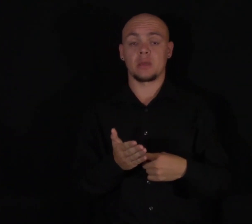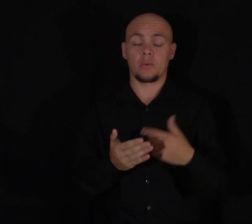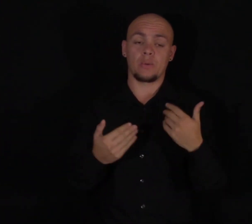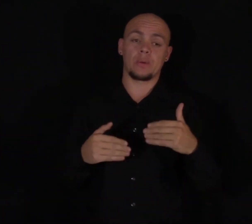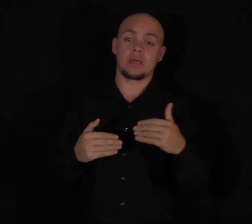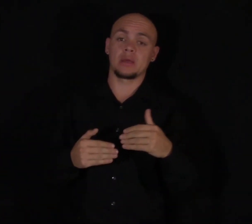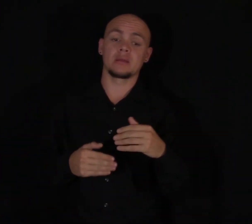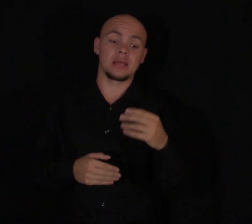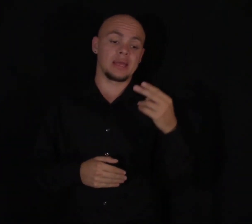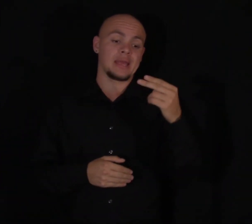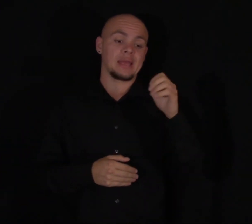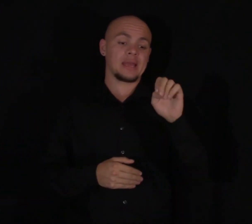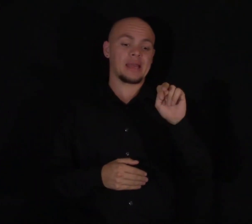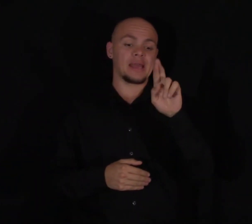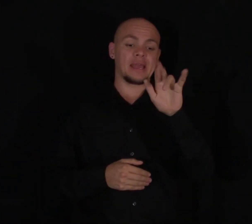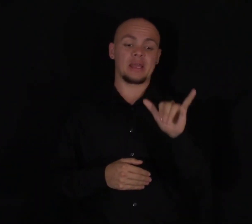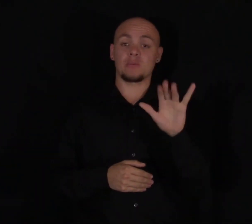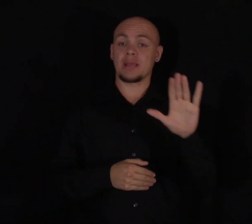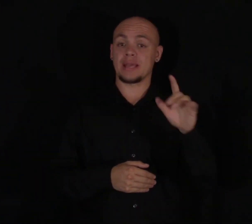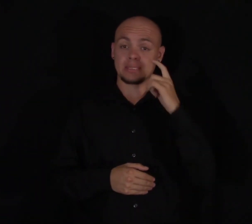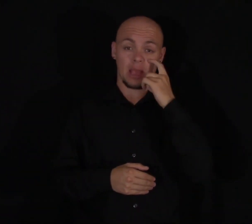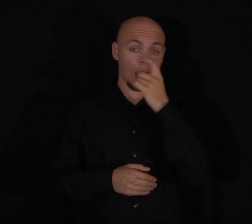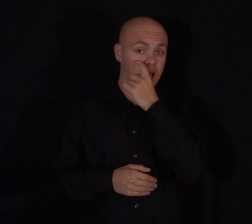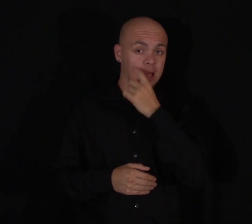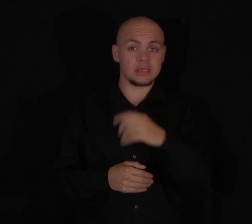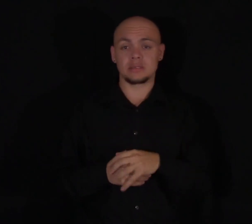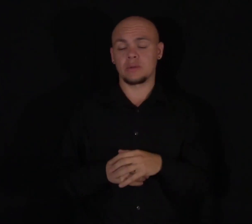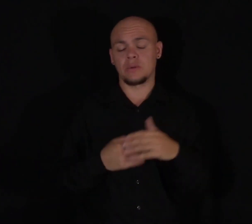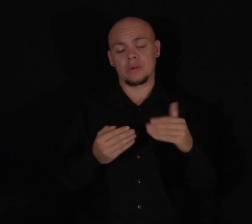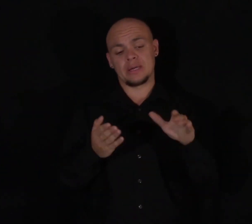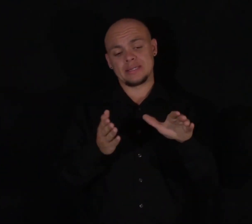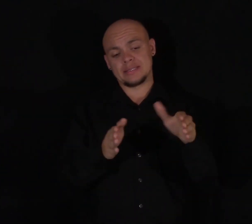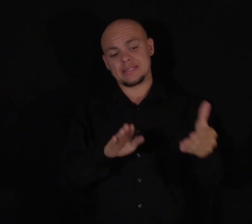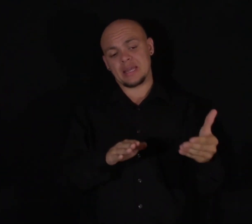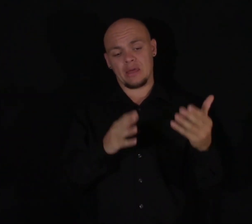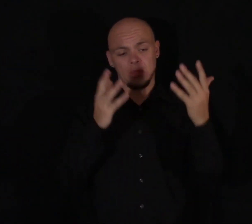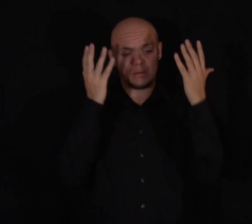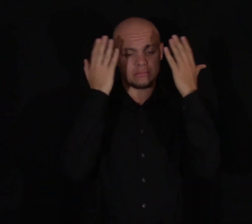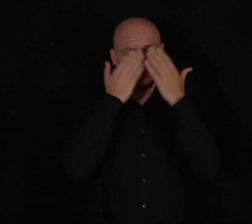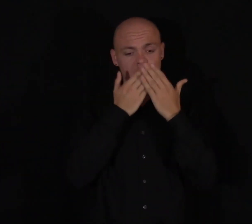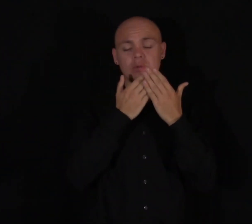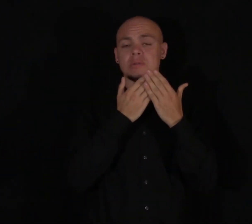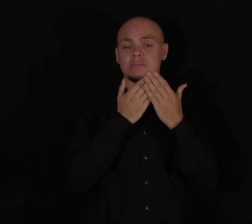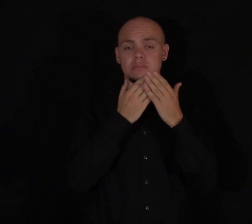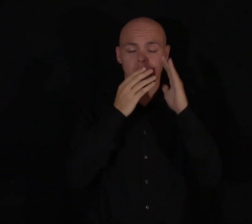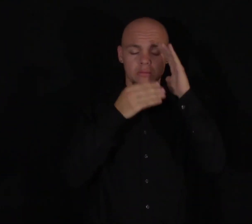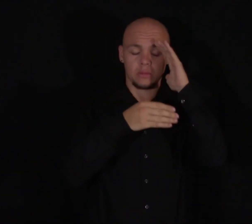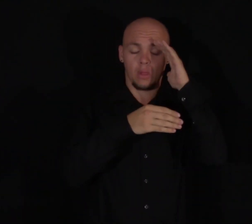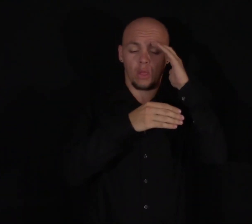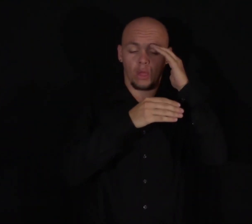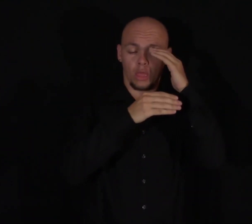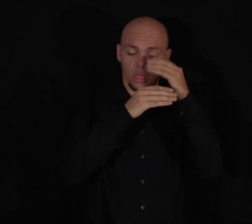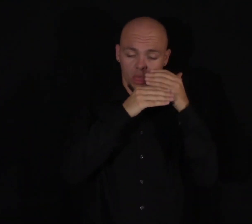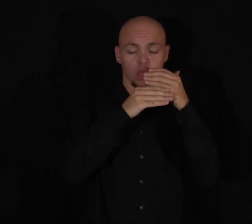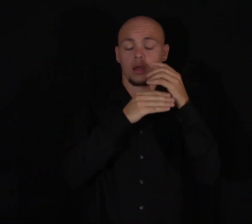Henry, languishing in death, the dark orbs nearly covered by the lids, and the long black lashes that fringed